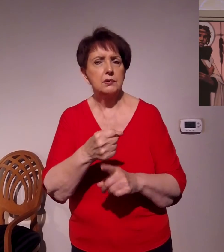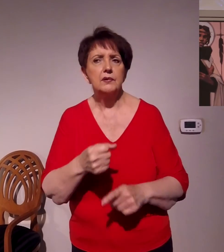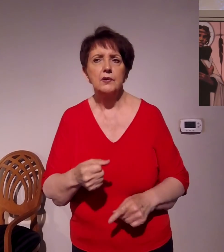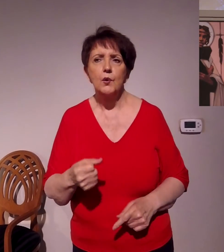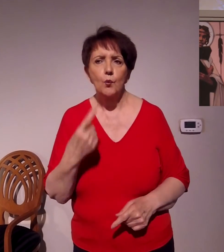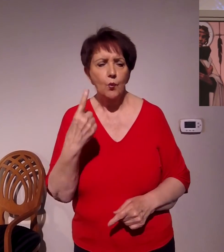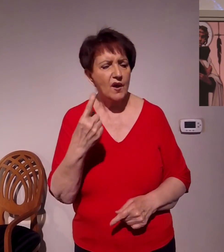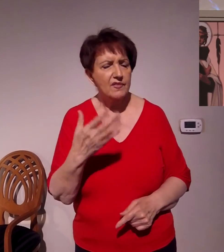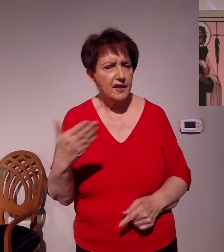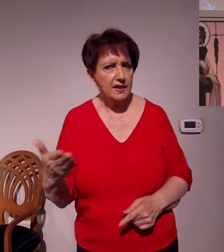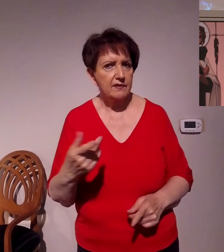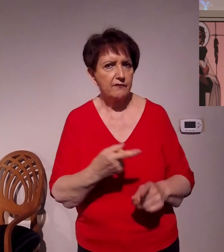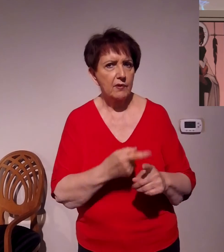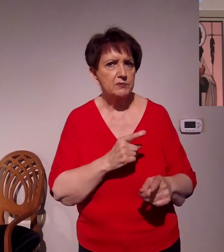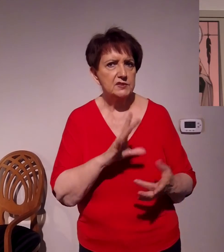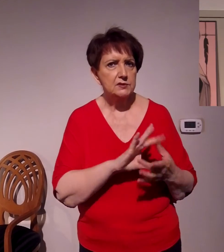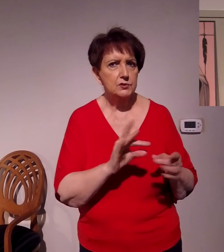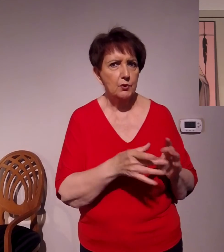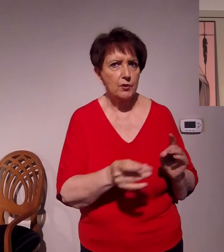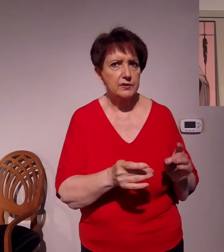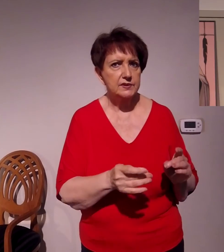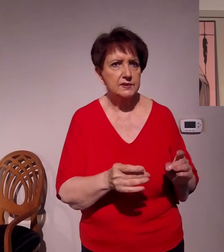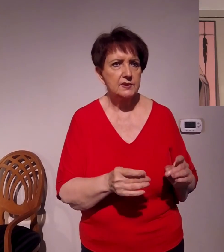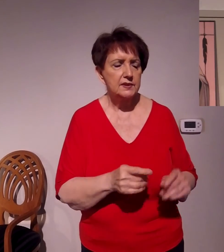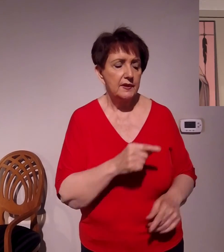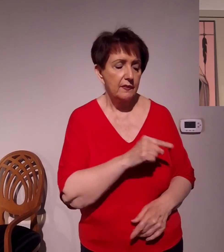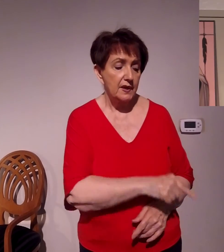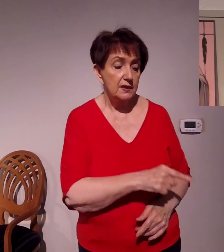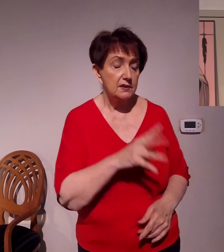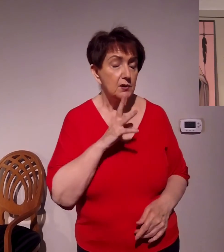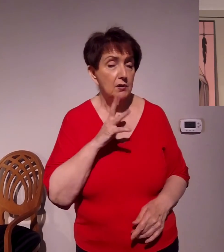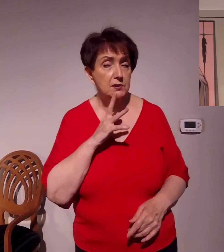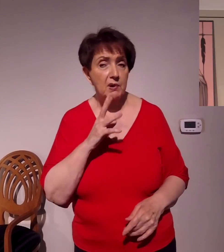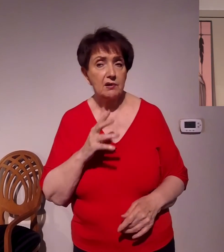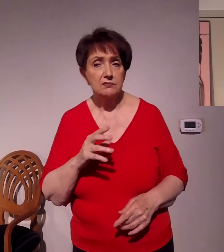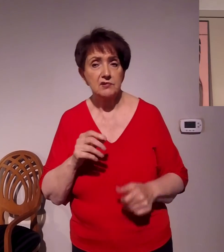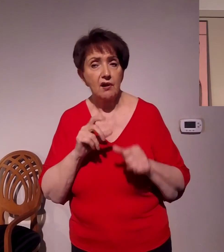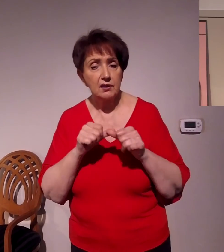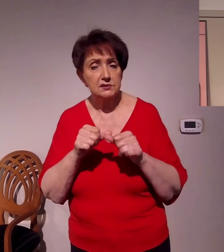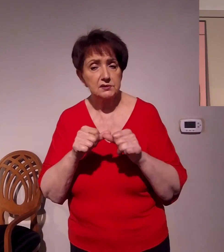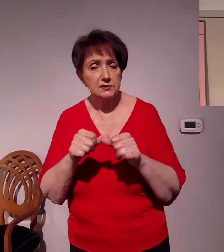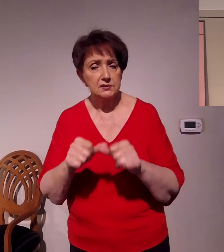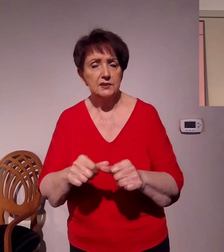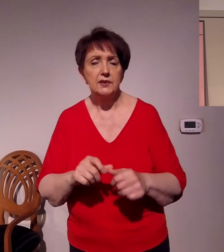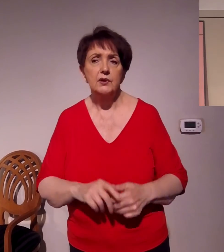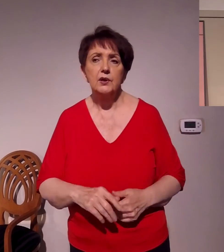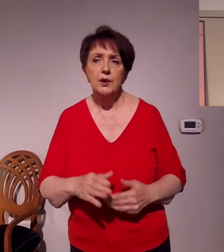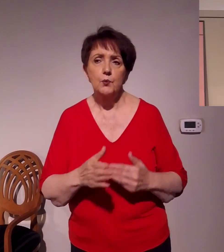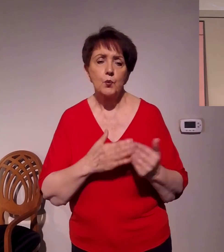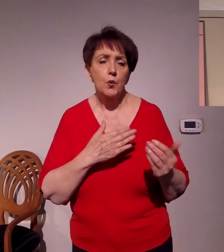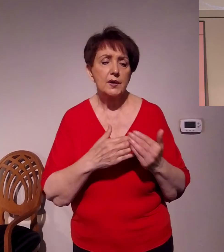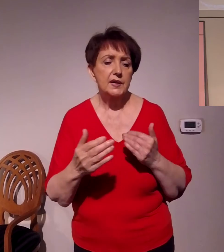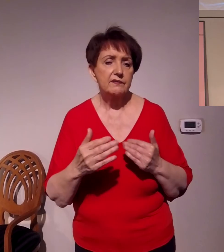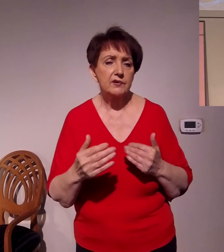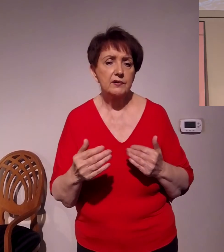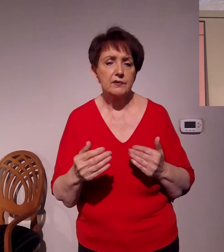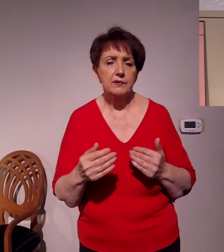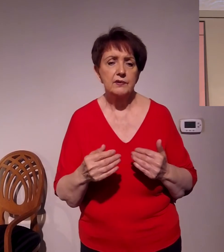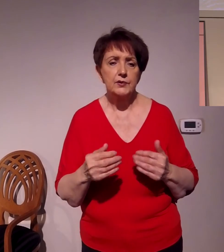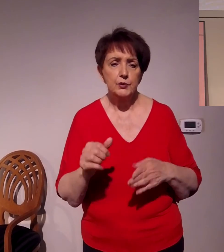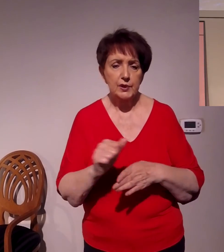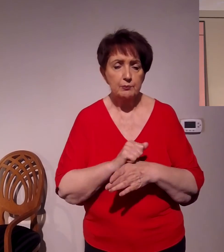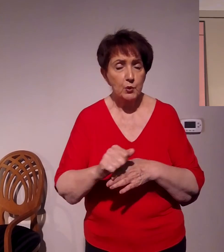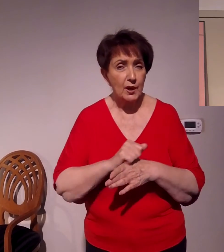these parables that Jesus talked about all the time, and you can put whatever it is into